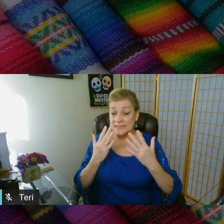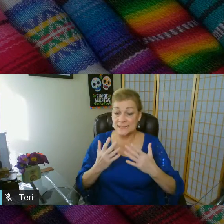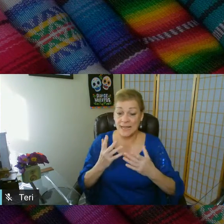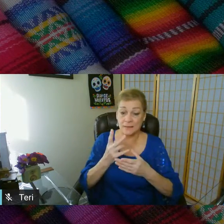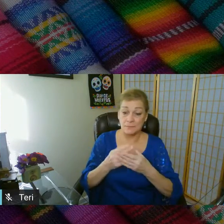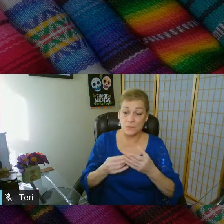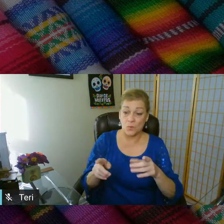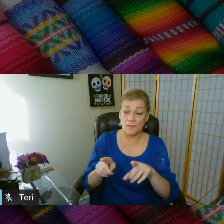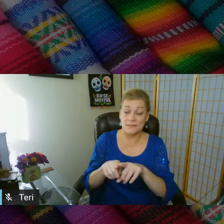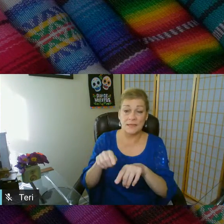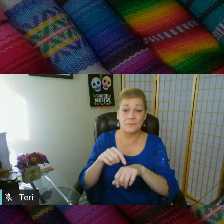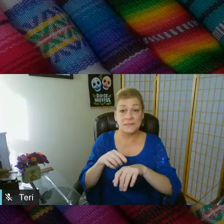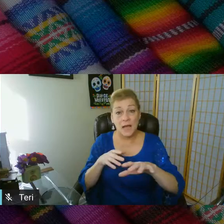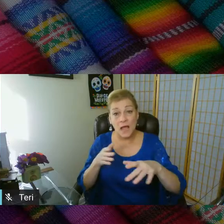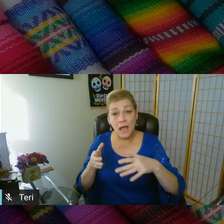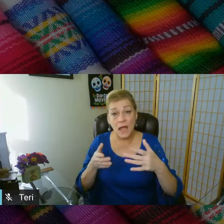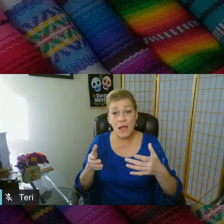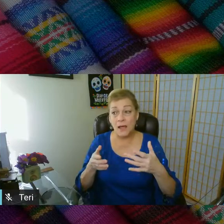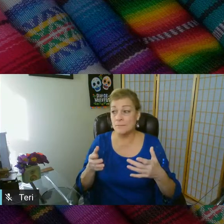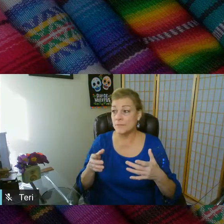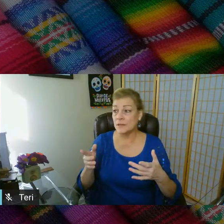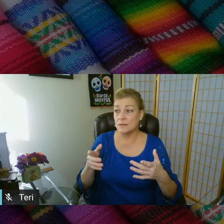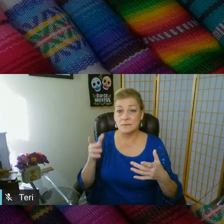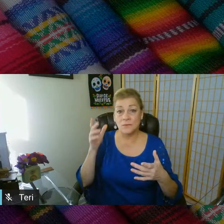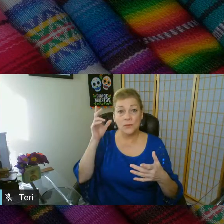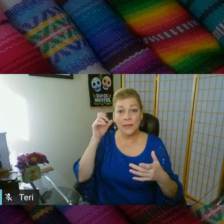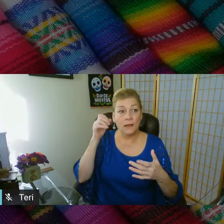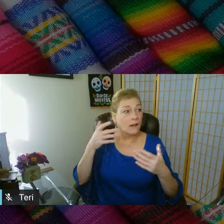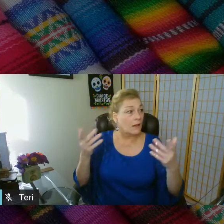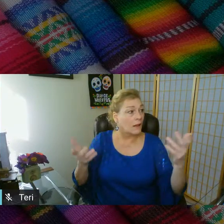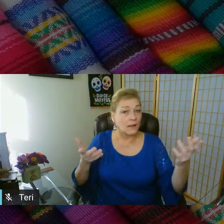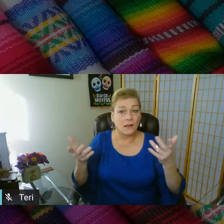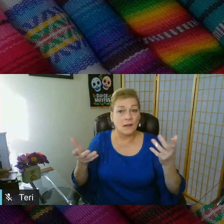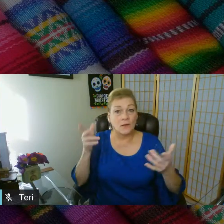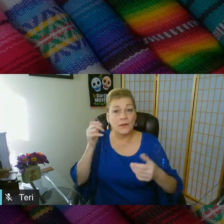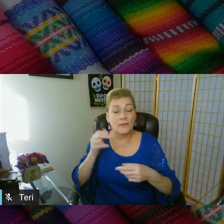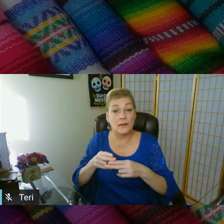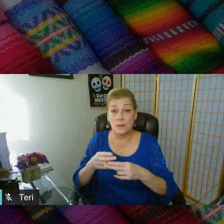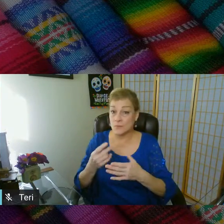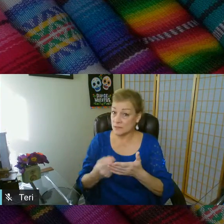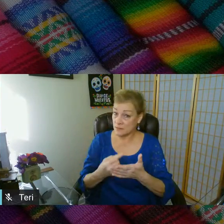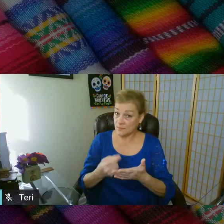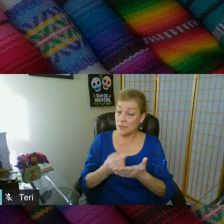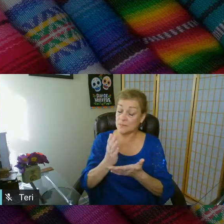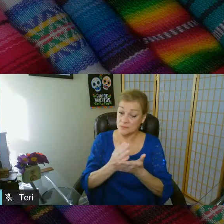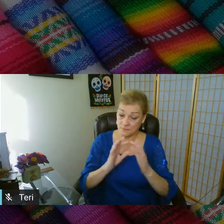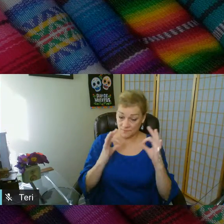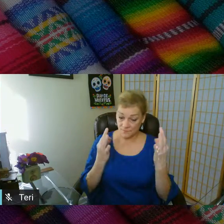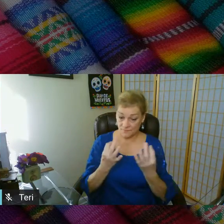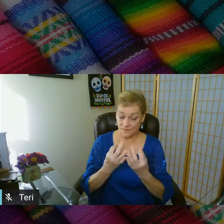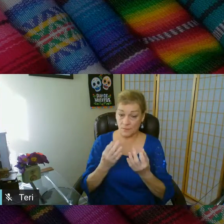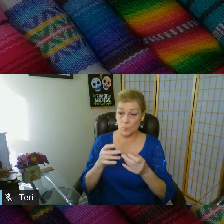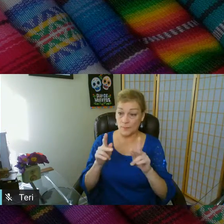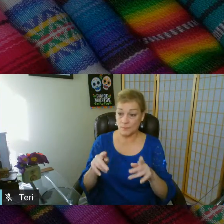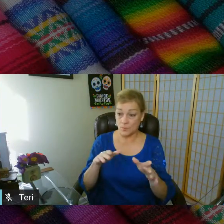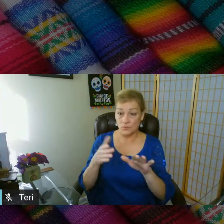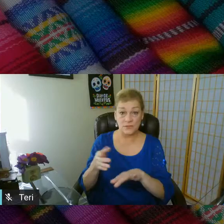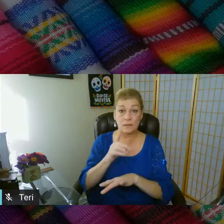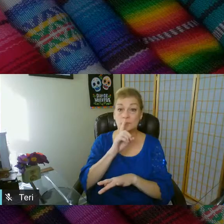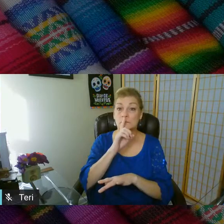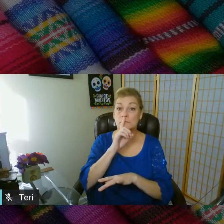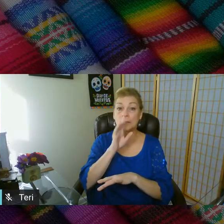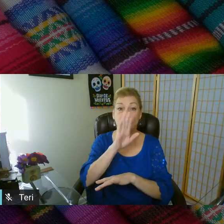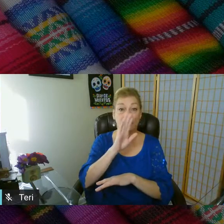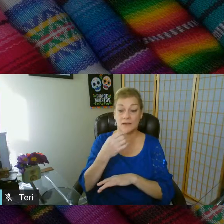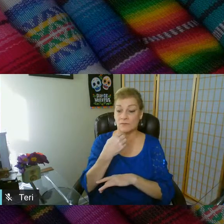of the name. And in some families, when someone departs this life, the name is not spoken because